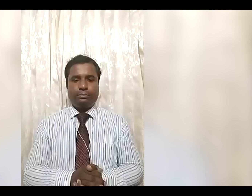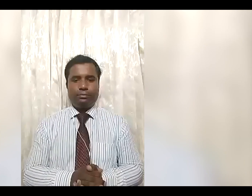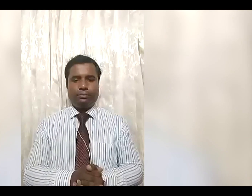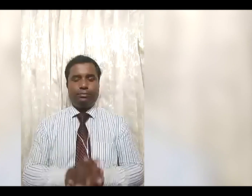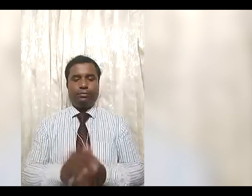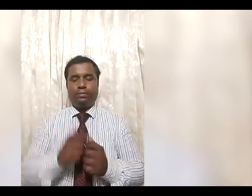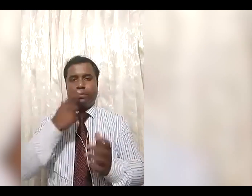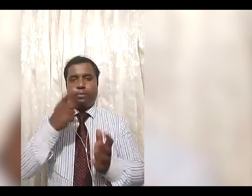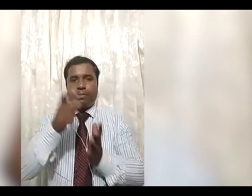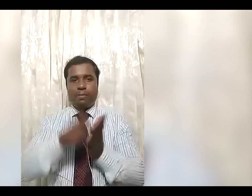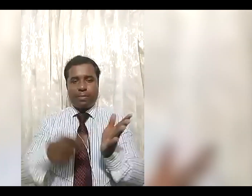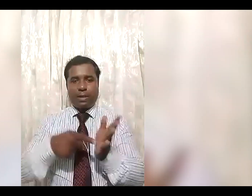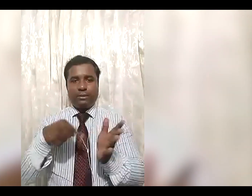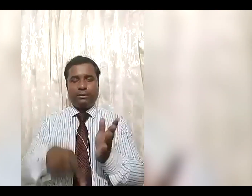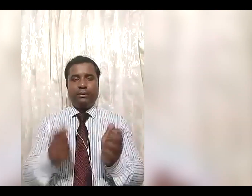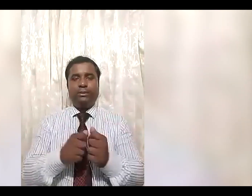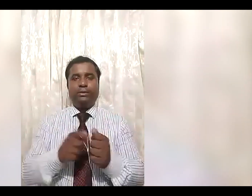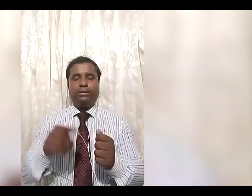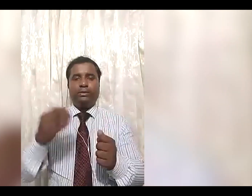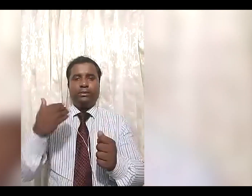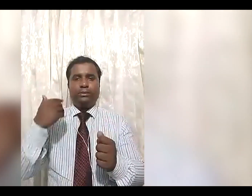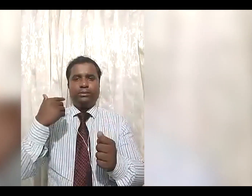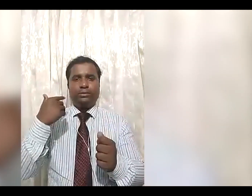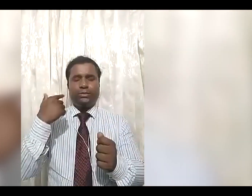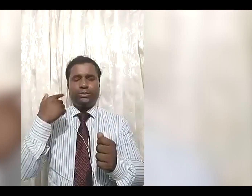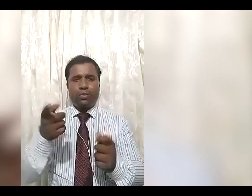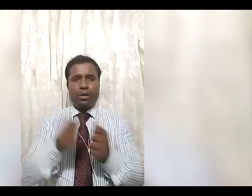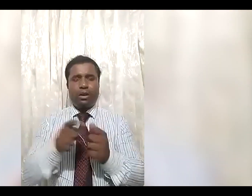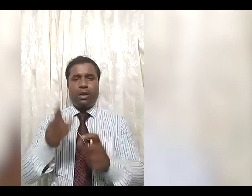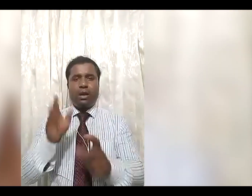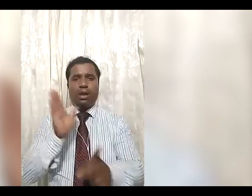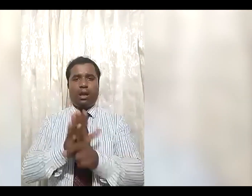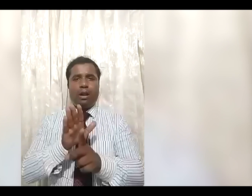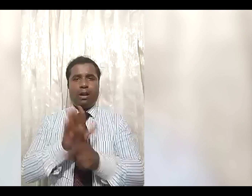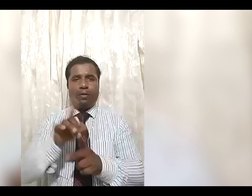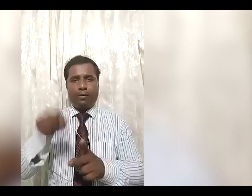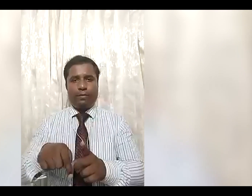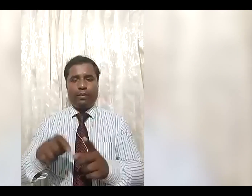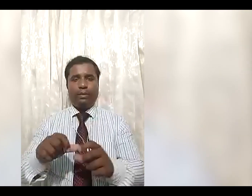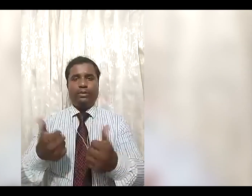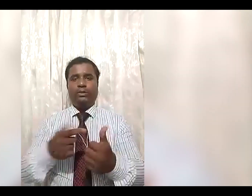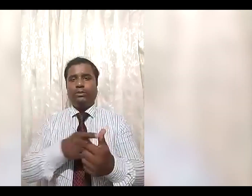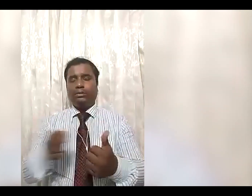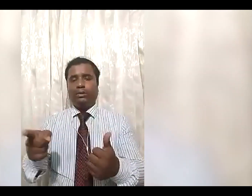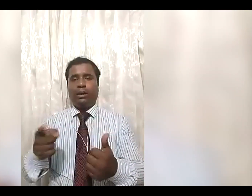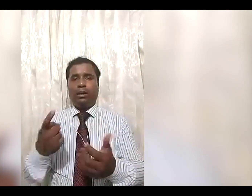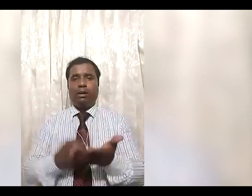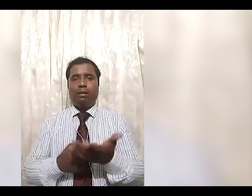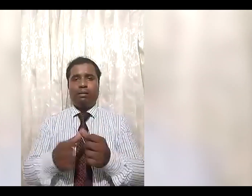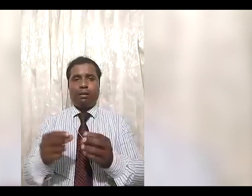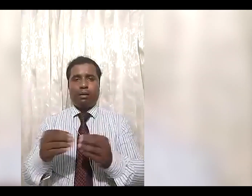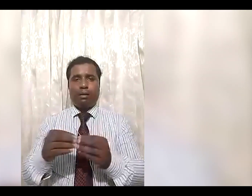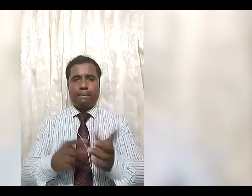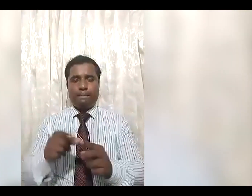need someone, to mark your ballot for you. You would have to tell somebody your vote. You'd have to hope they vote the way that you asked, and that they don't tell anyone